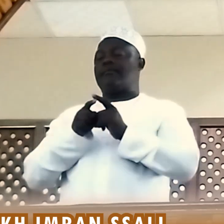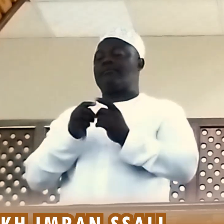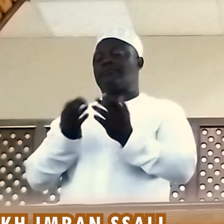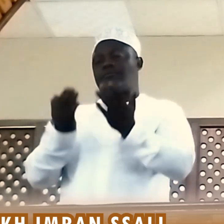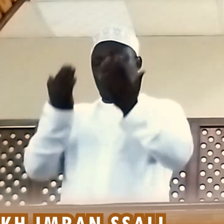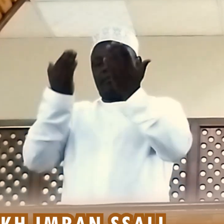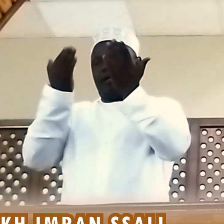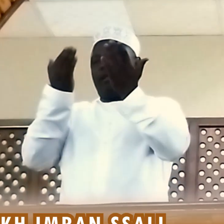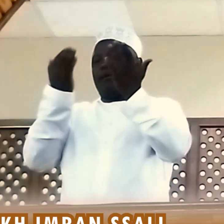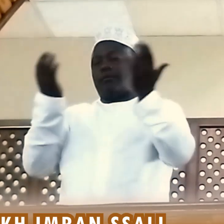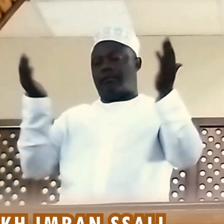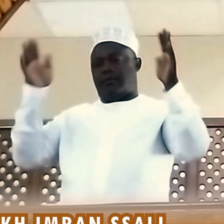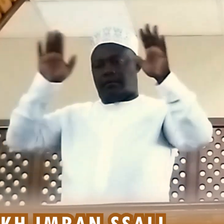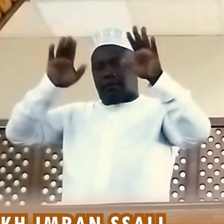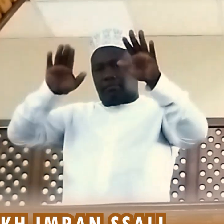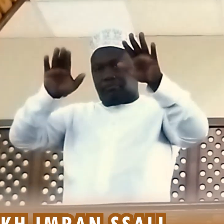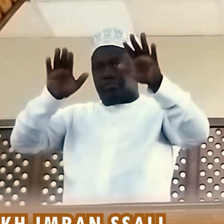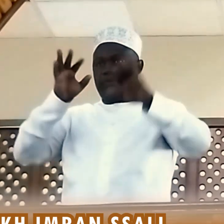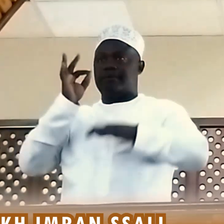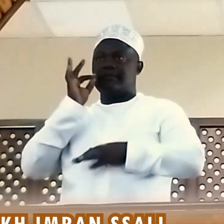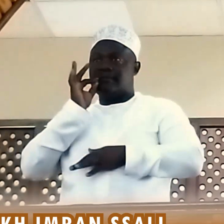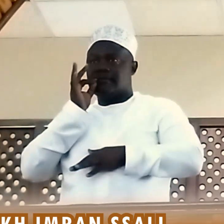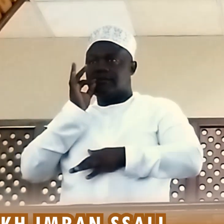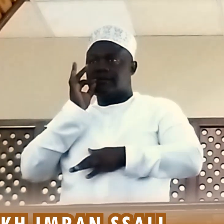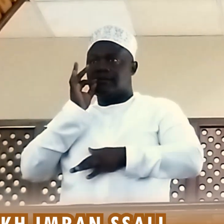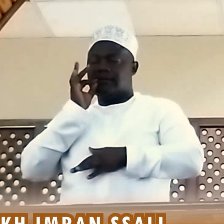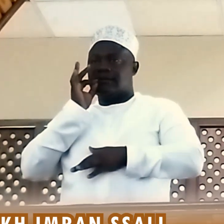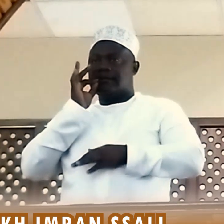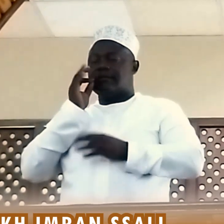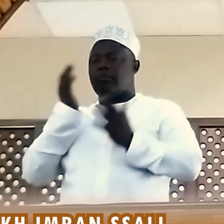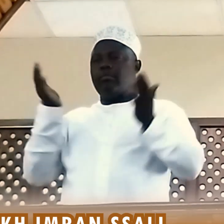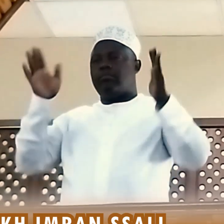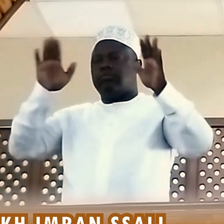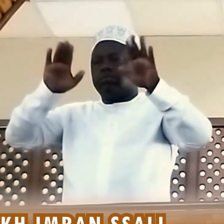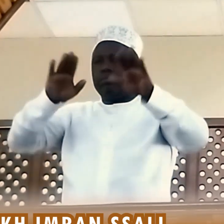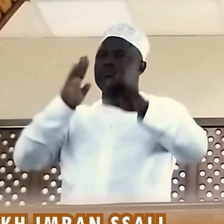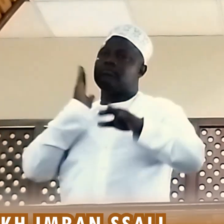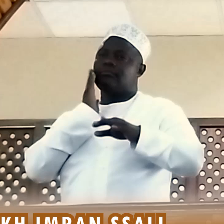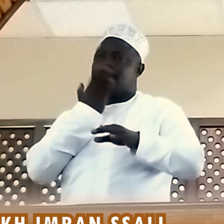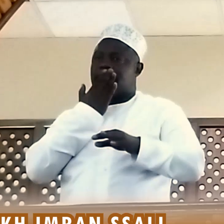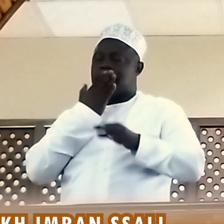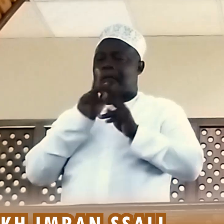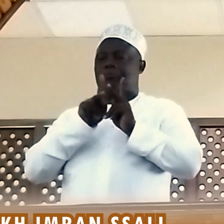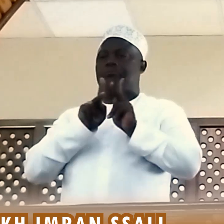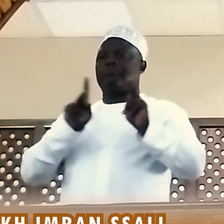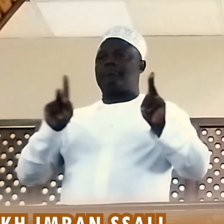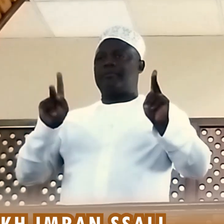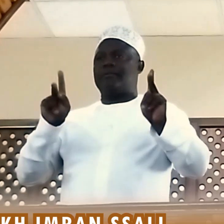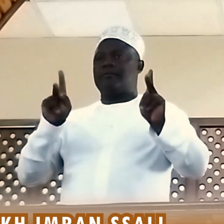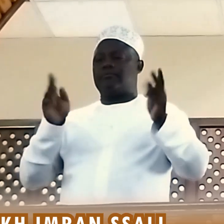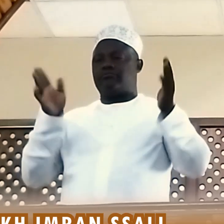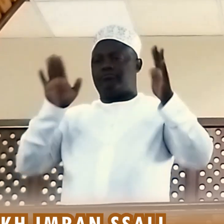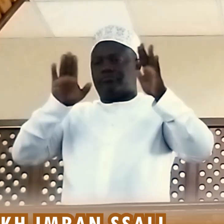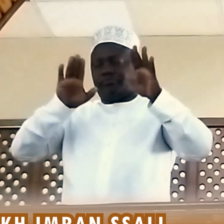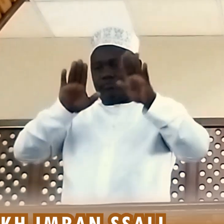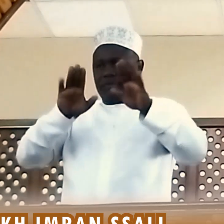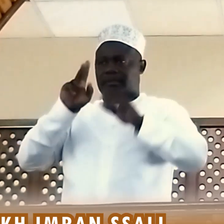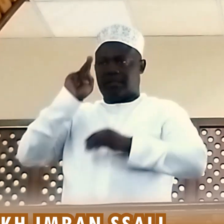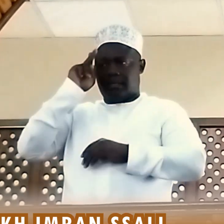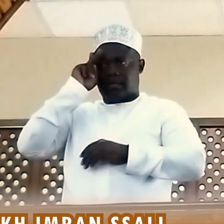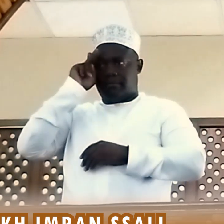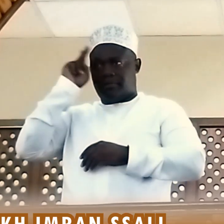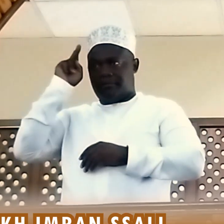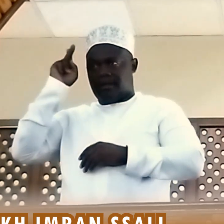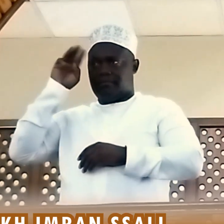tumusaba Allah okussa ebyengera asse ekisa n'emirembe bibere ku ekitiibwa nabbi